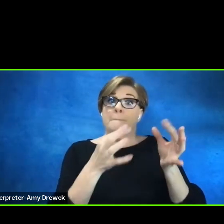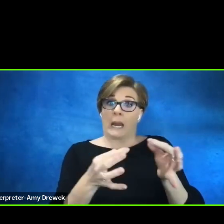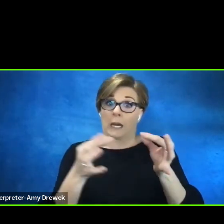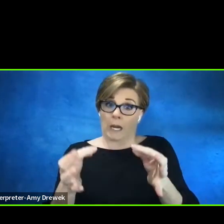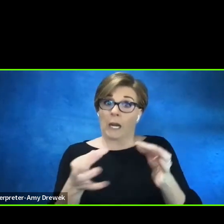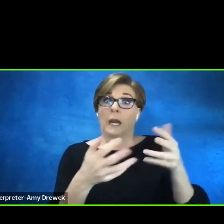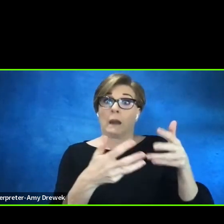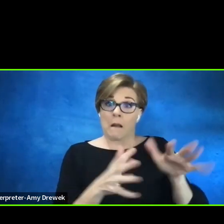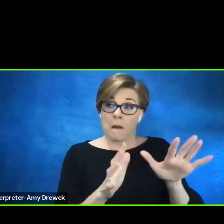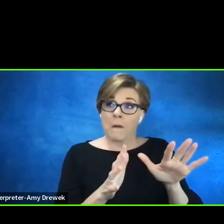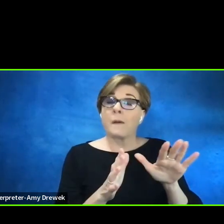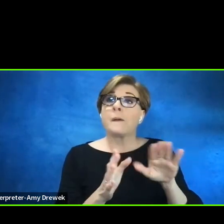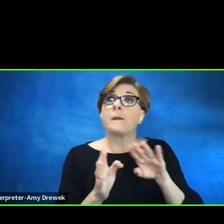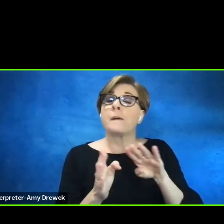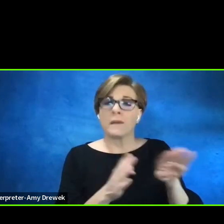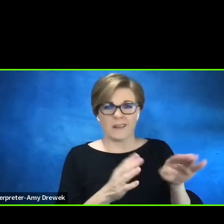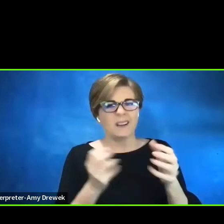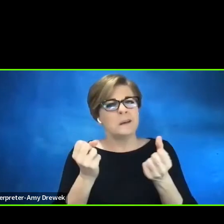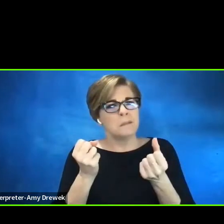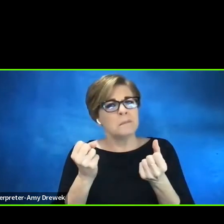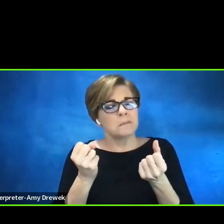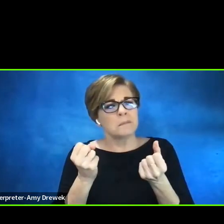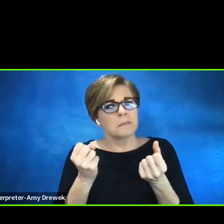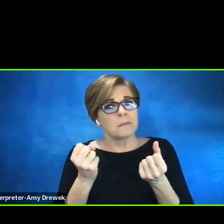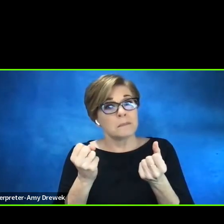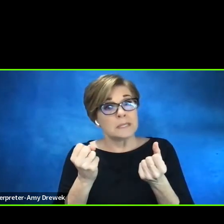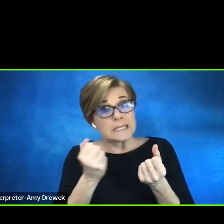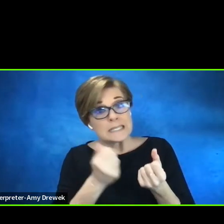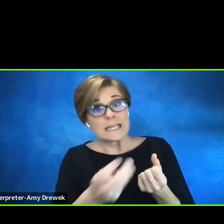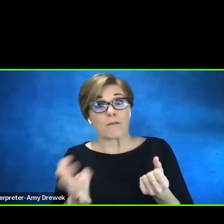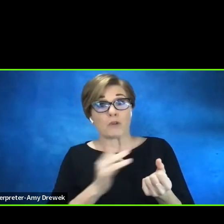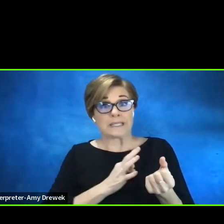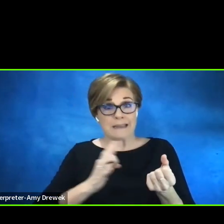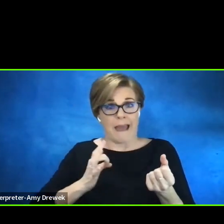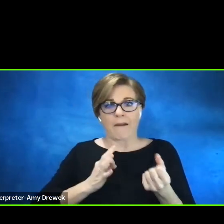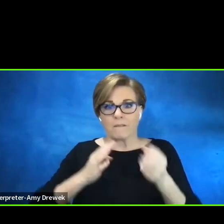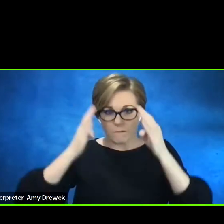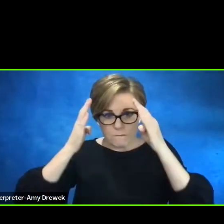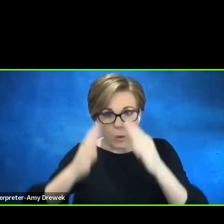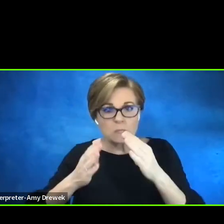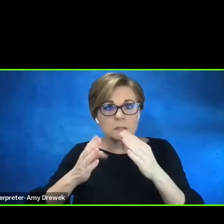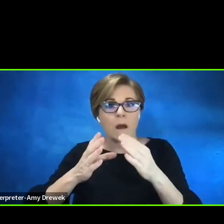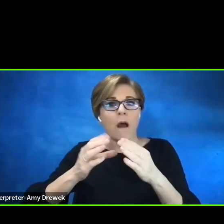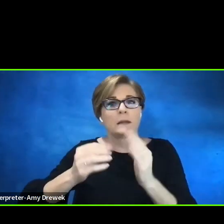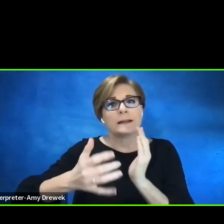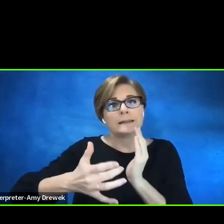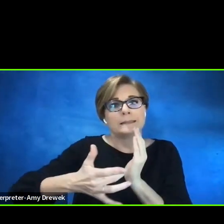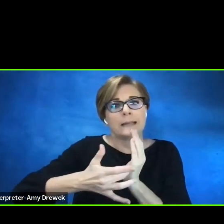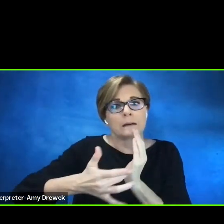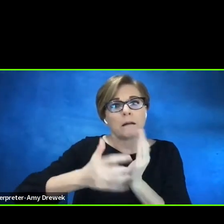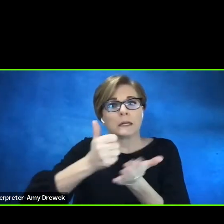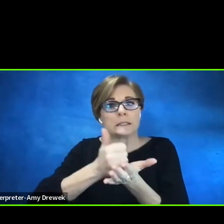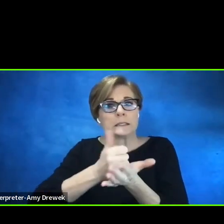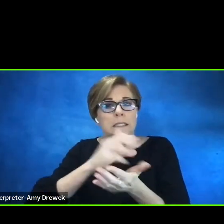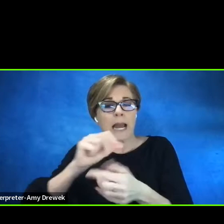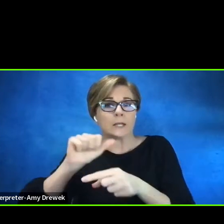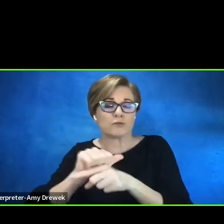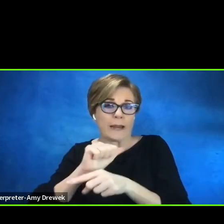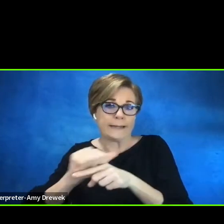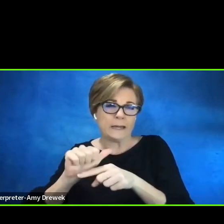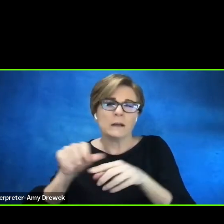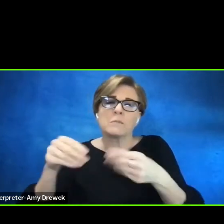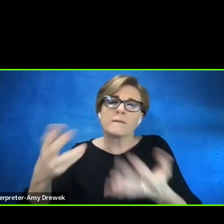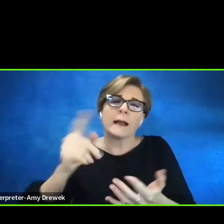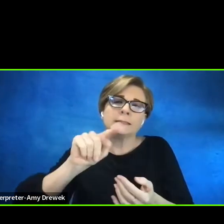we spend a lot of staff resources on technical assistance and training to provide the TA and training for all the